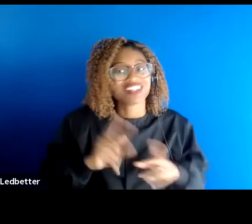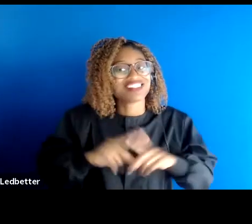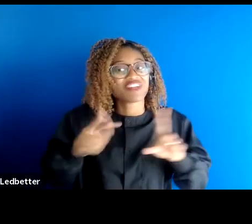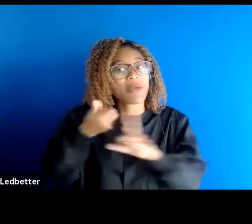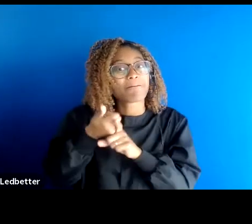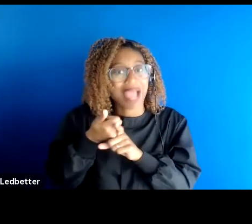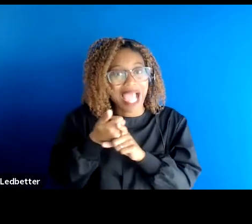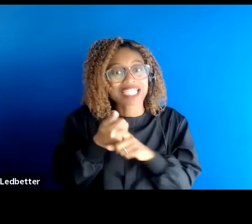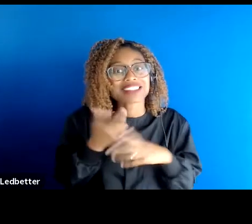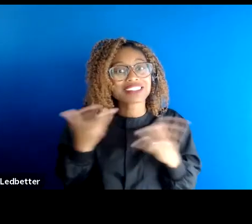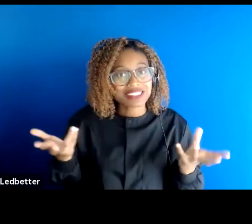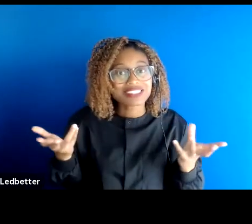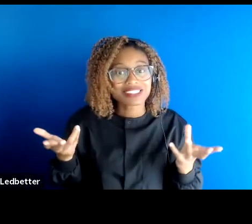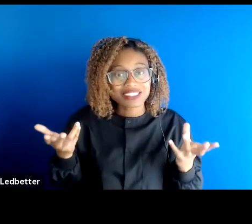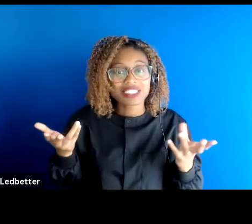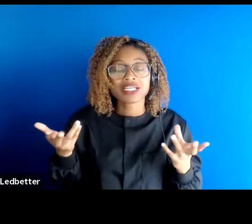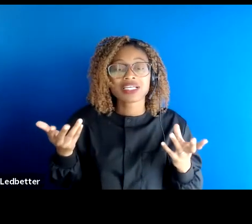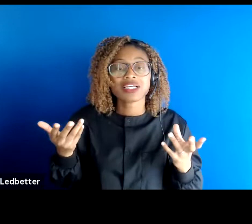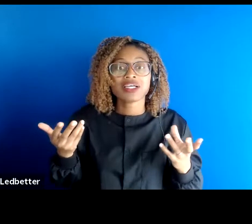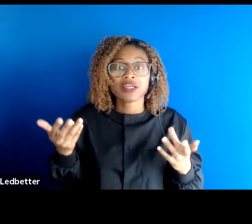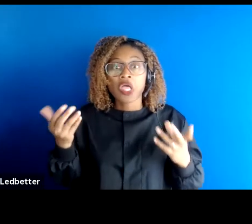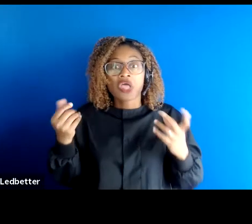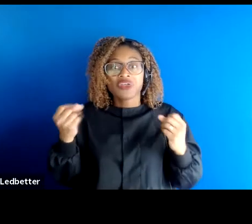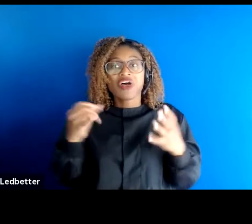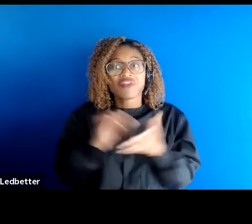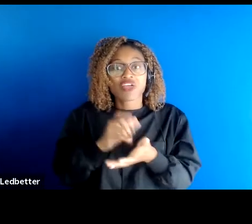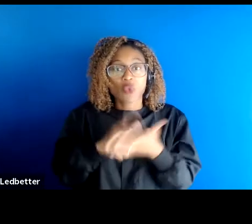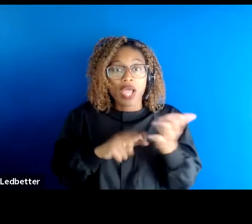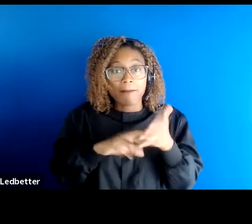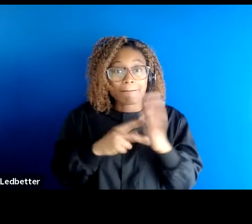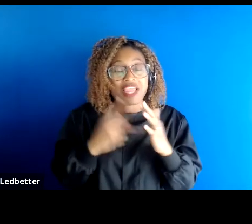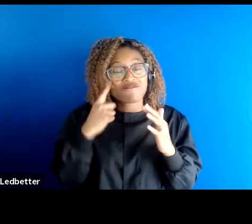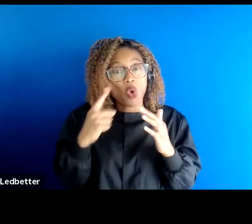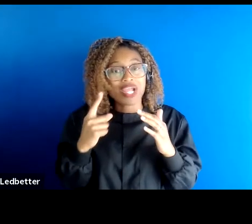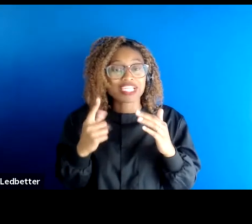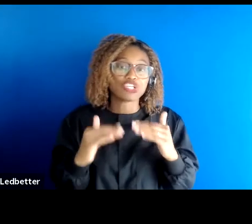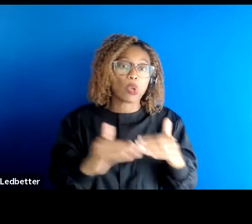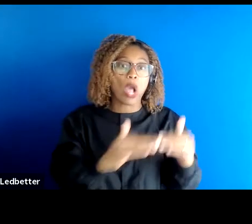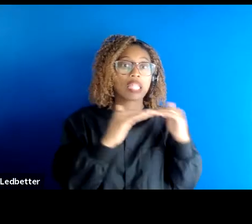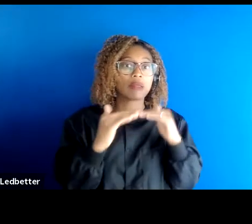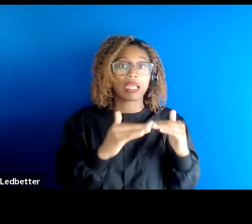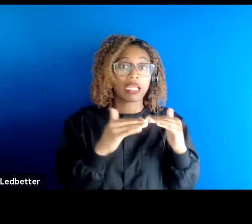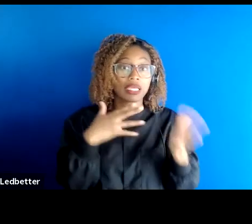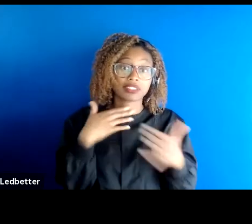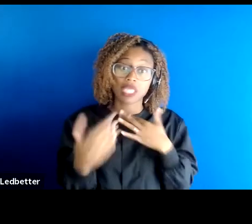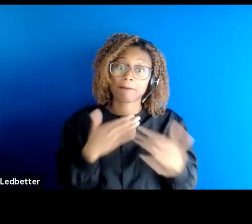impacts, and so that's what it means to have equality. So no matter if you make